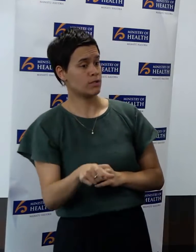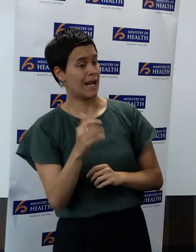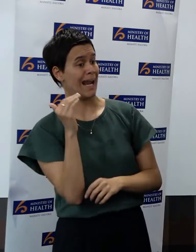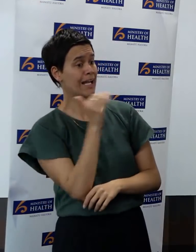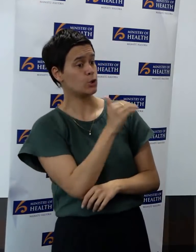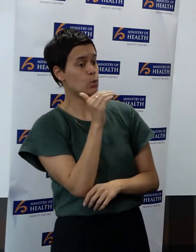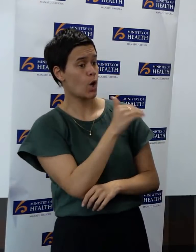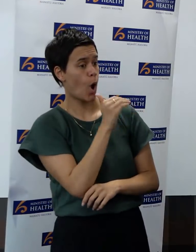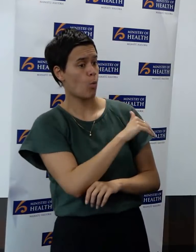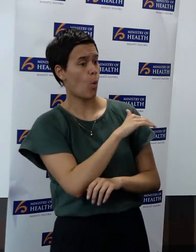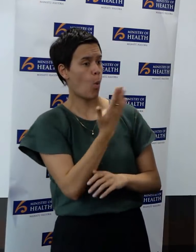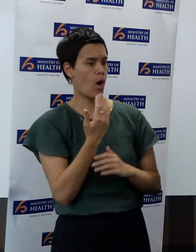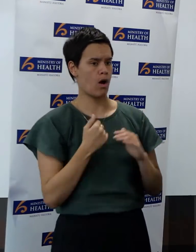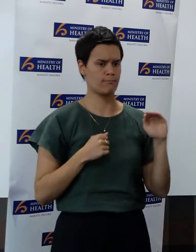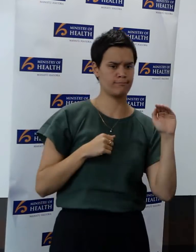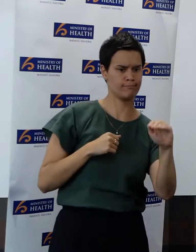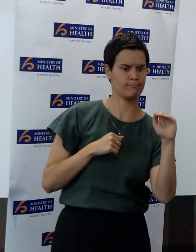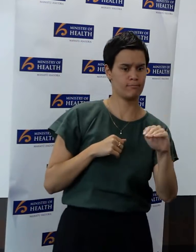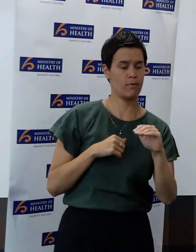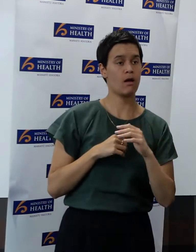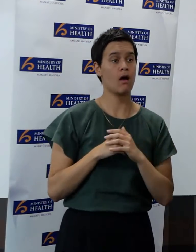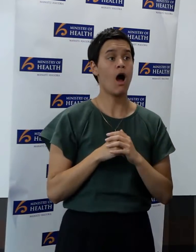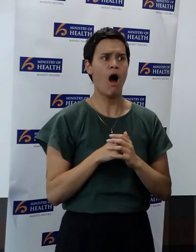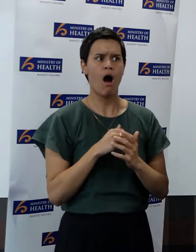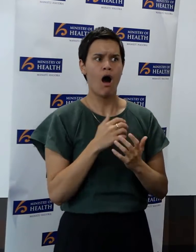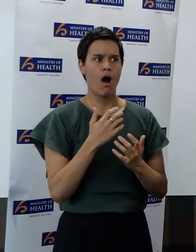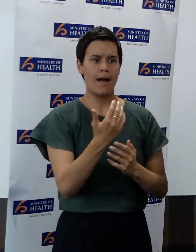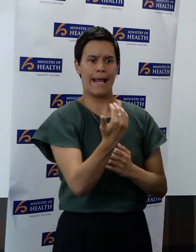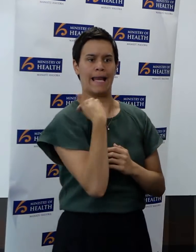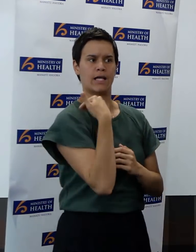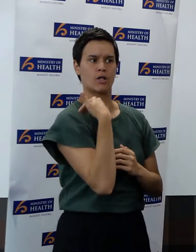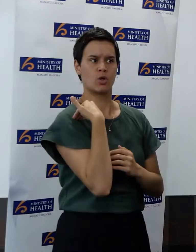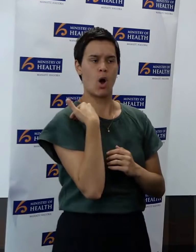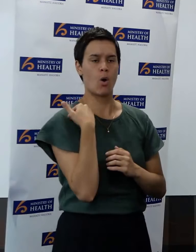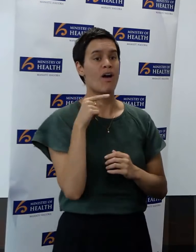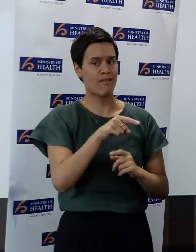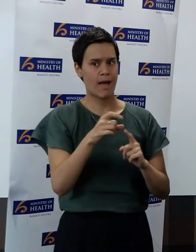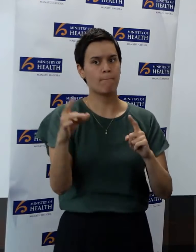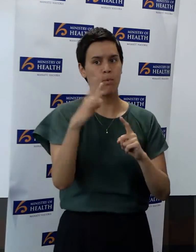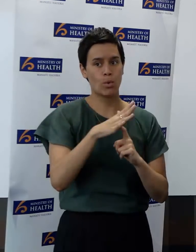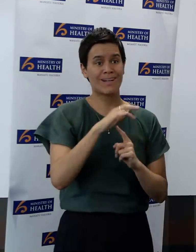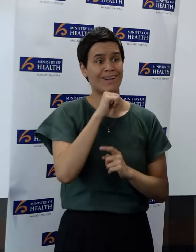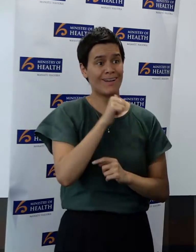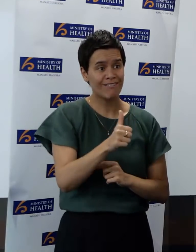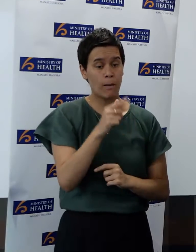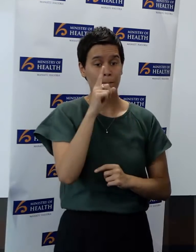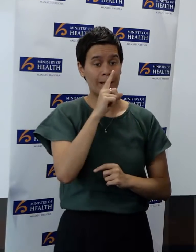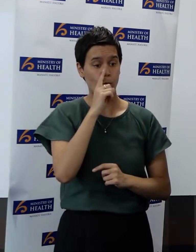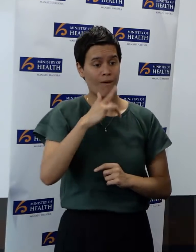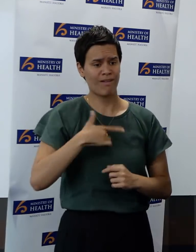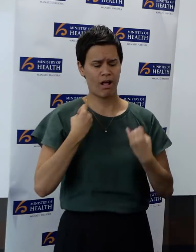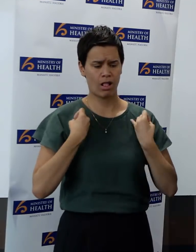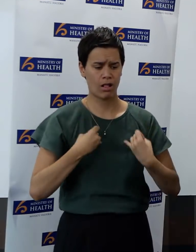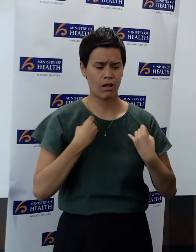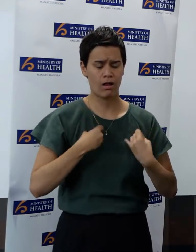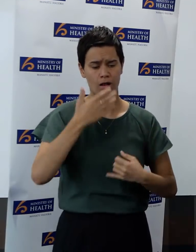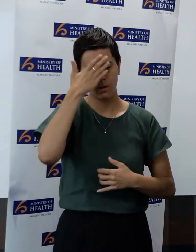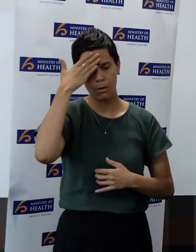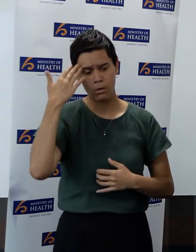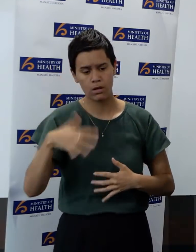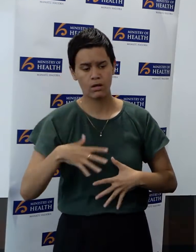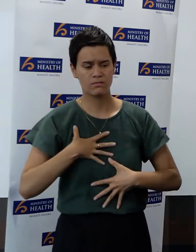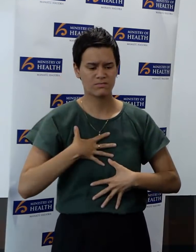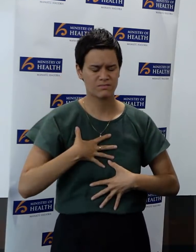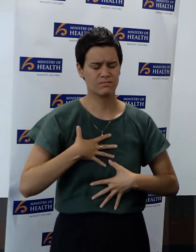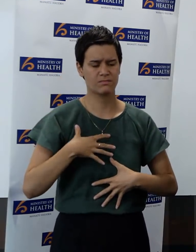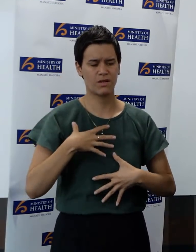in these situations that people feel comfortable and empowered to come forward if they are symptomatic. And therefore, it's very important